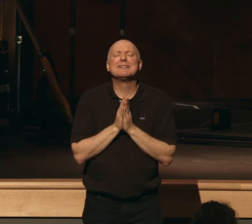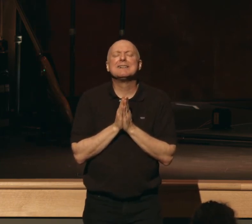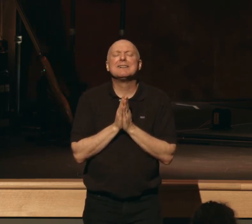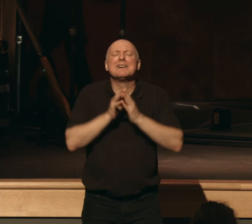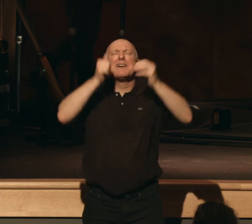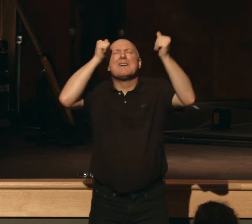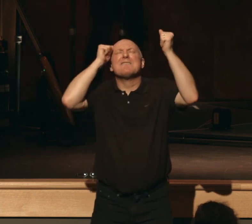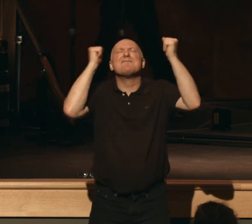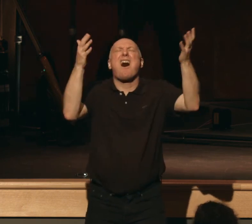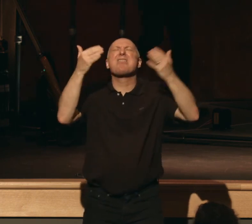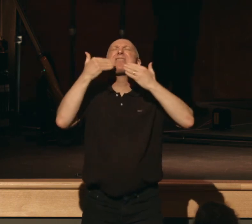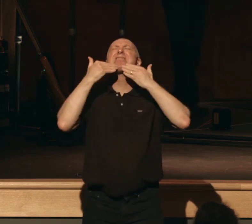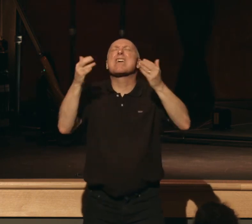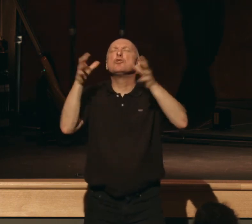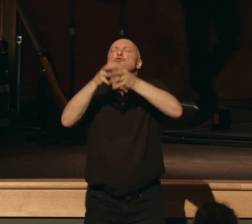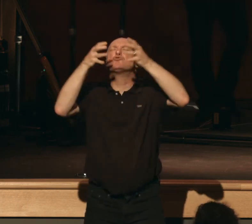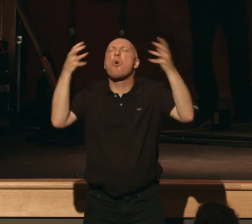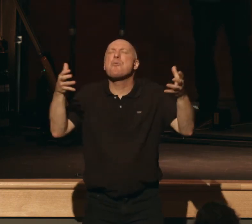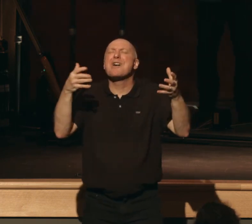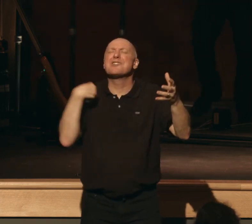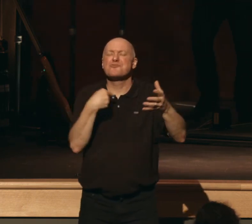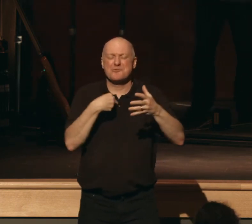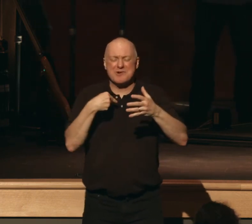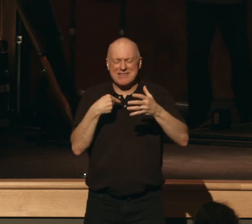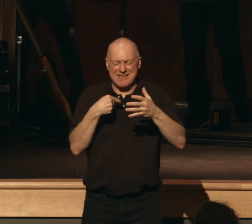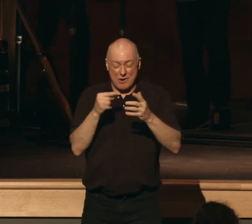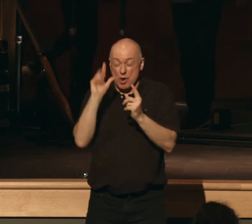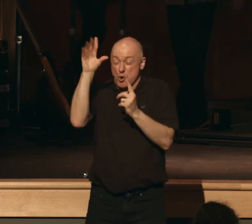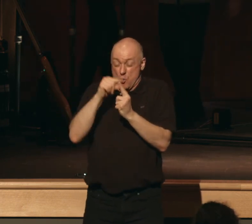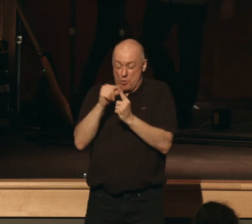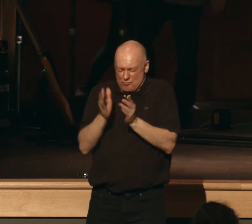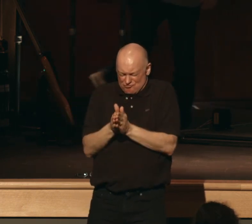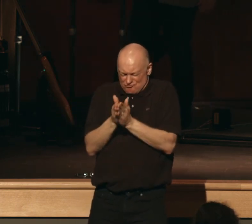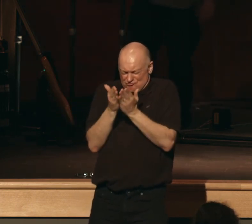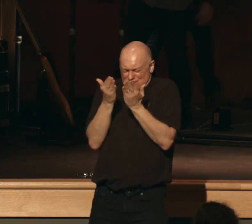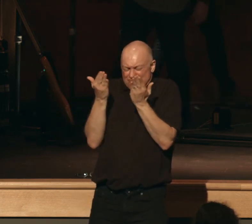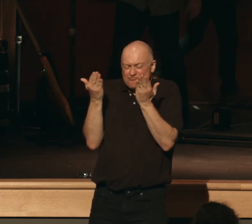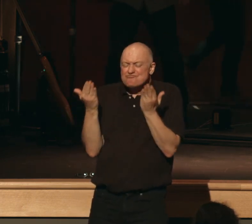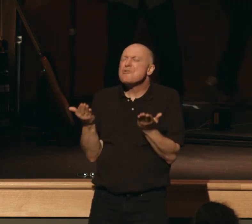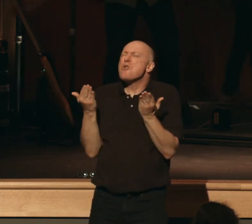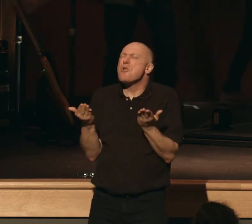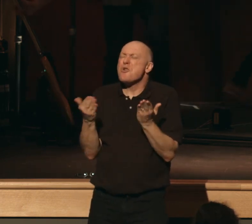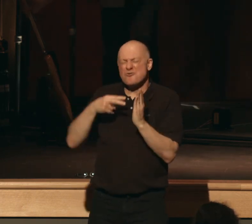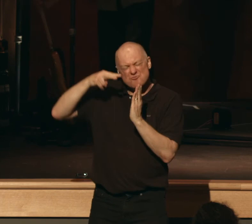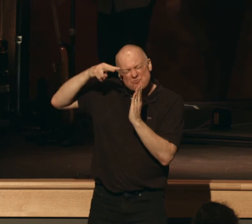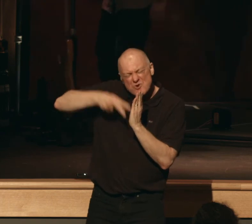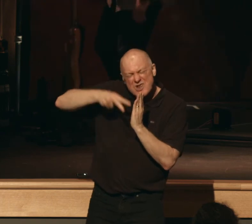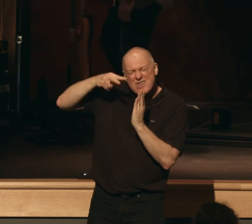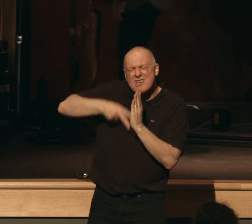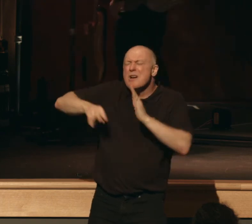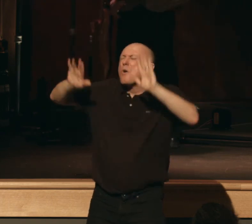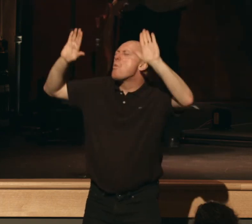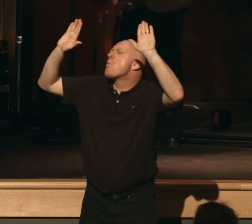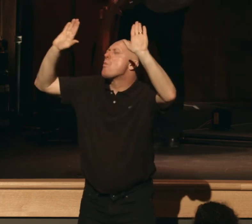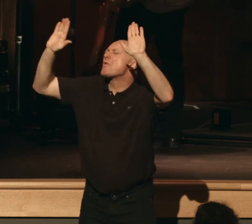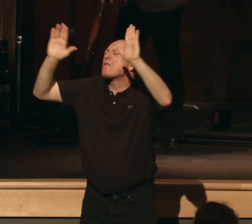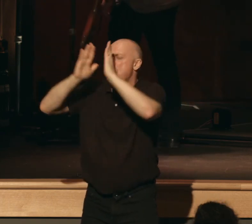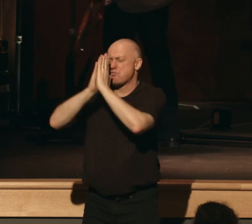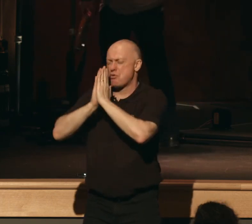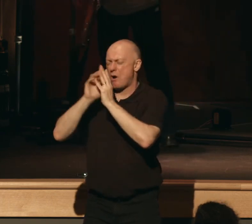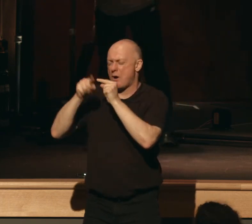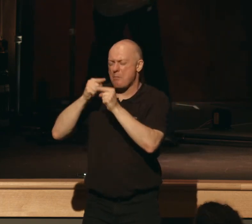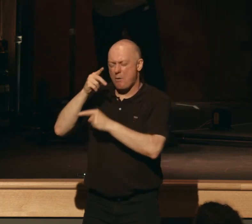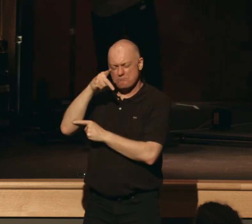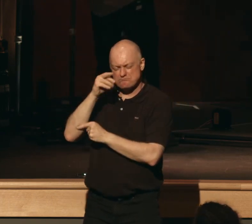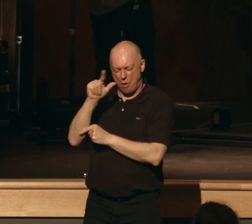So Father, thank you so much that we get to open up your word tonight and we get to read this incredible prayer of